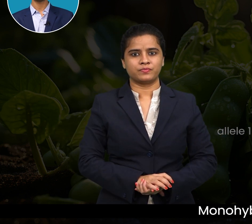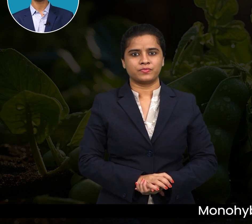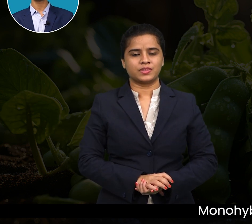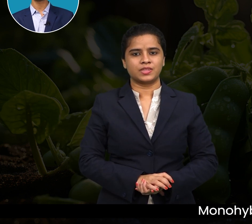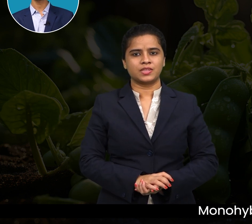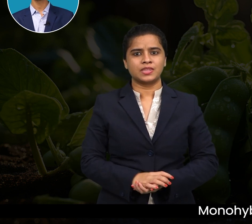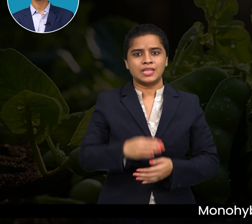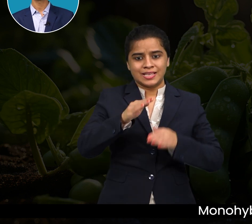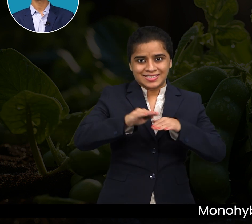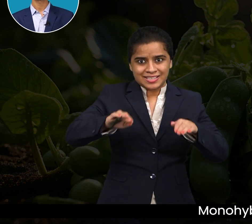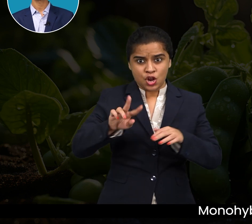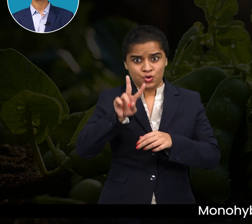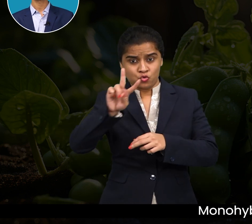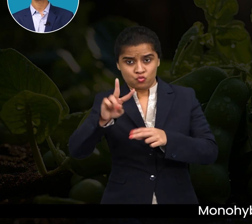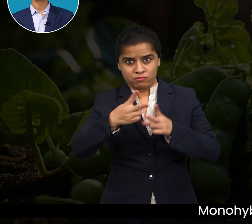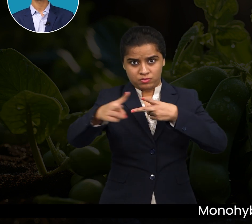monohybrid cross,